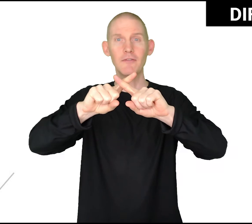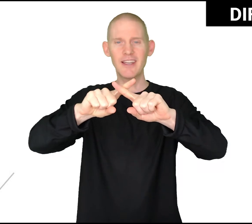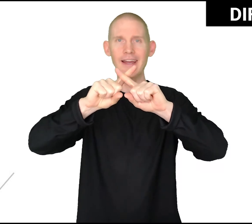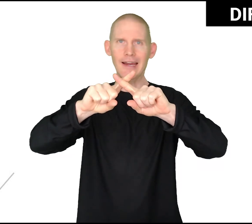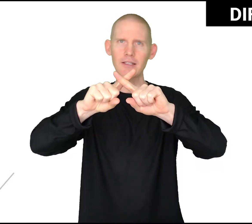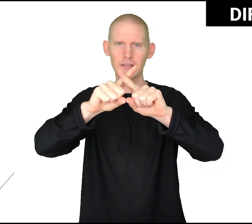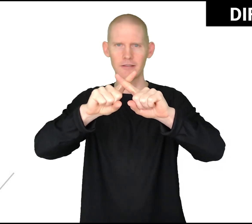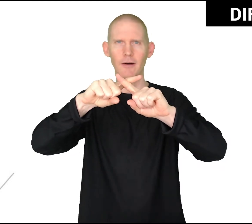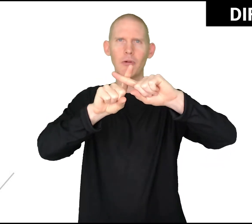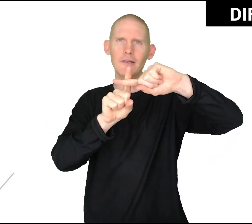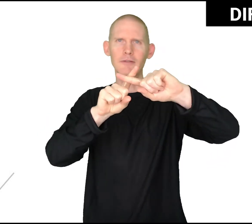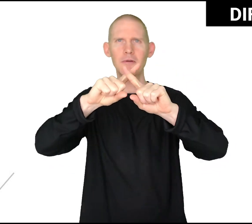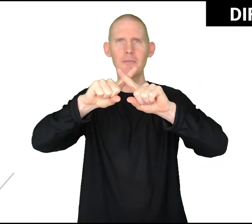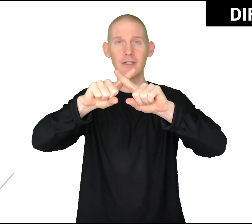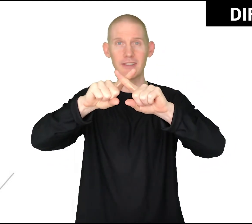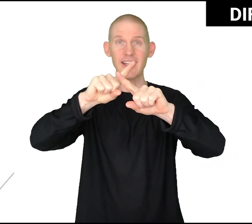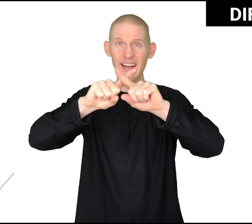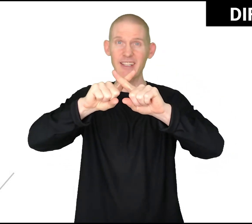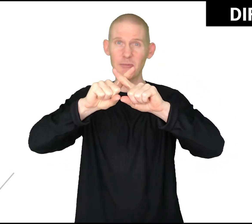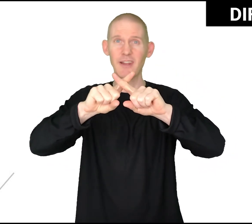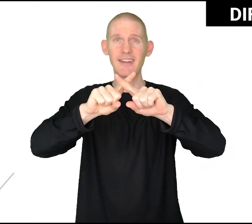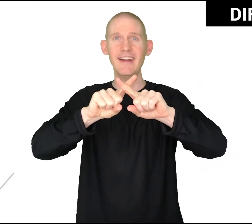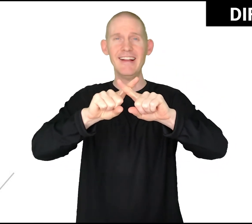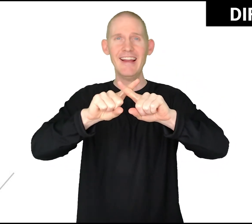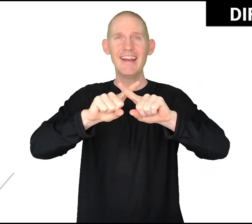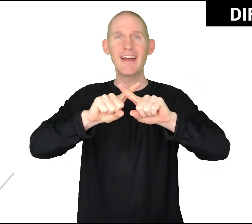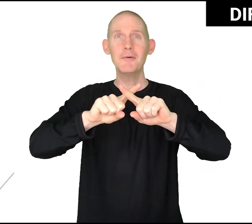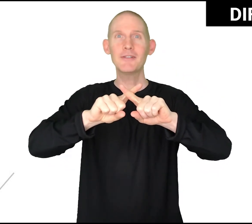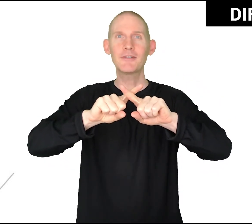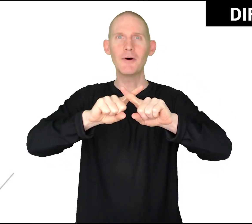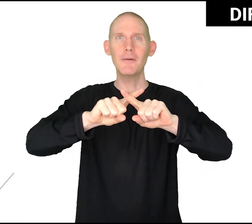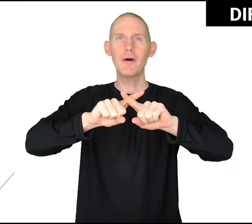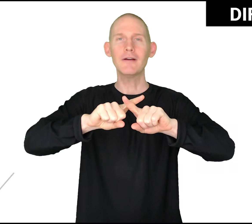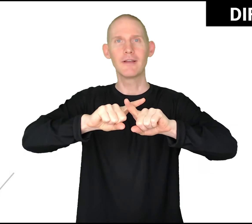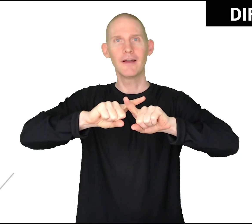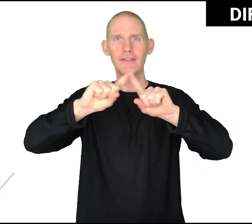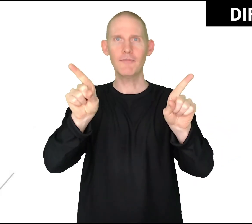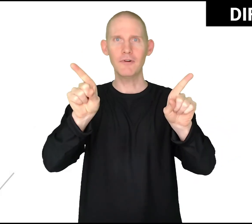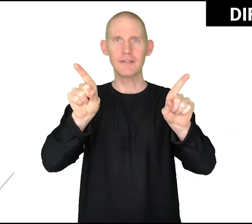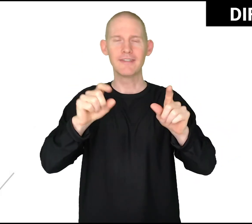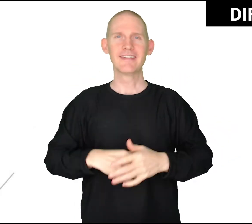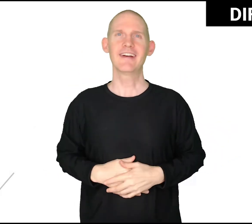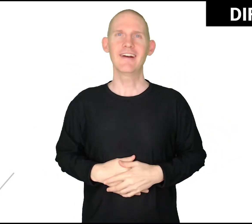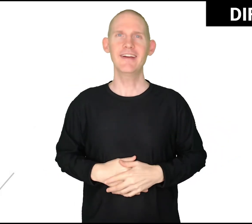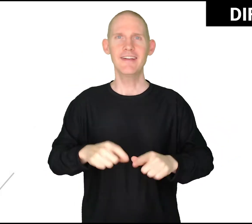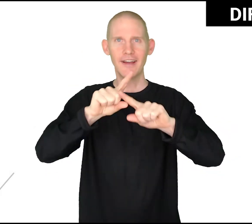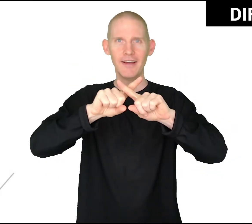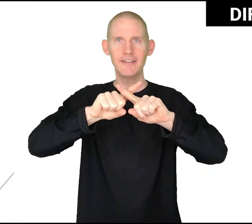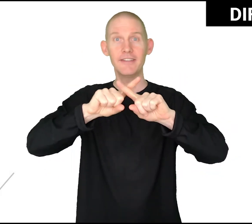an X, a plus maybe, but it's like an X, more like that. Now we just go apart, different. All right,